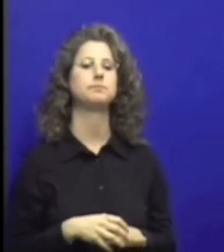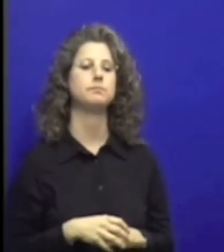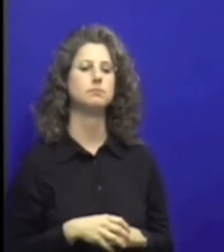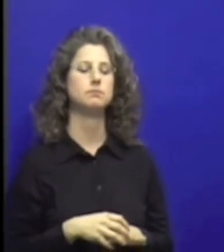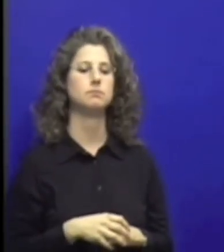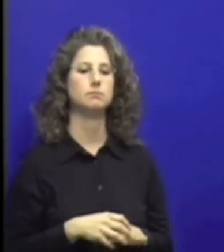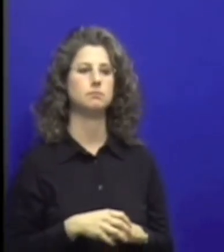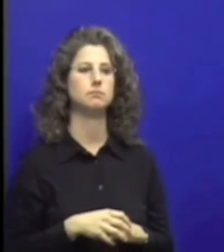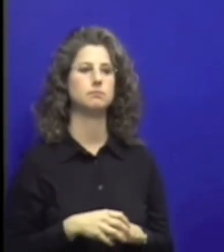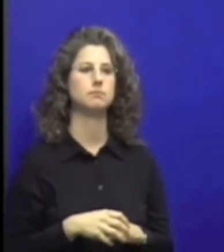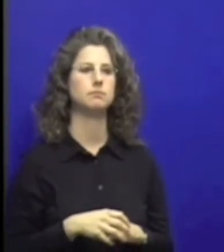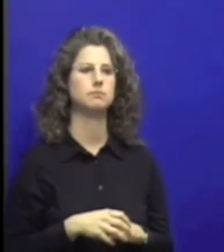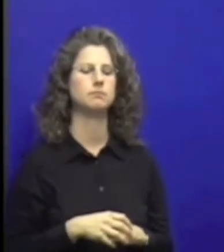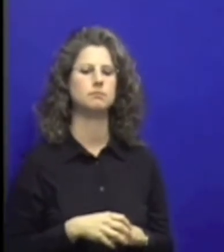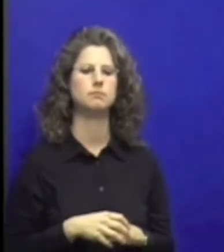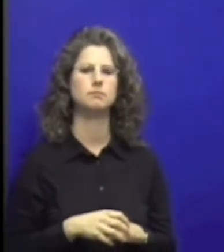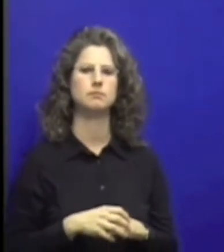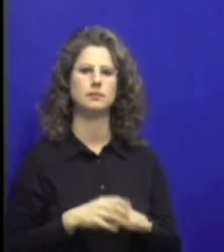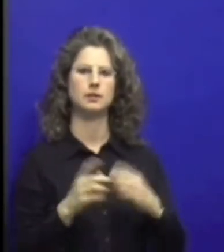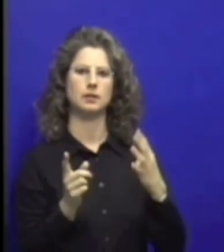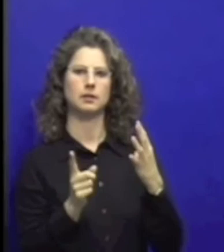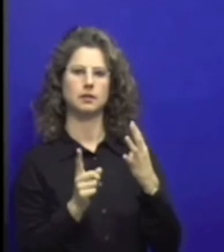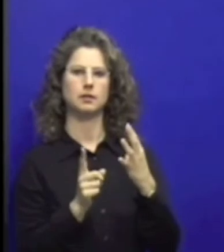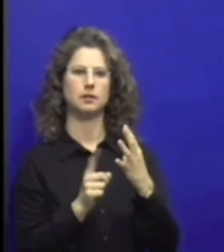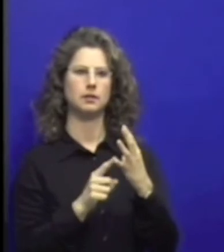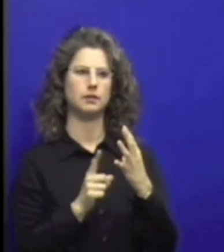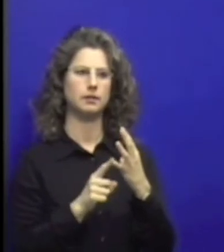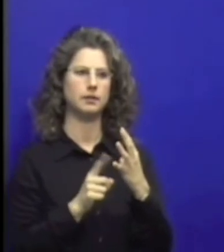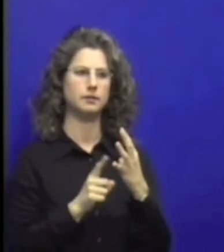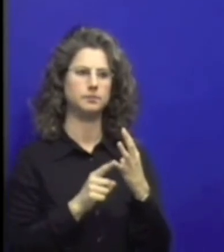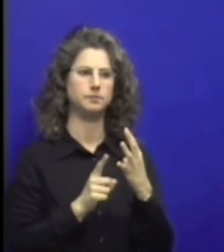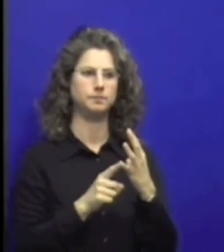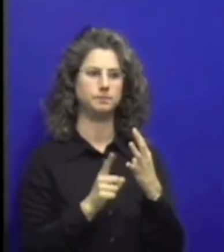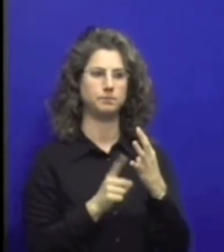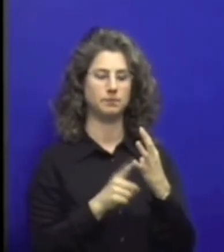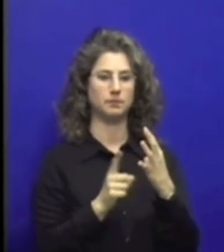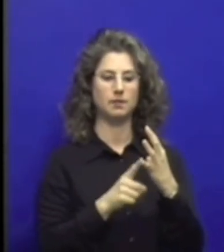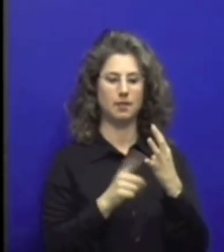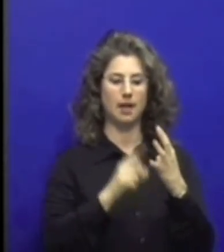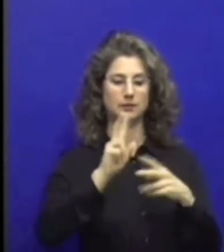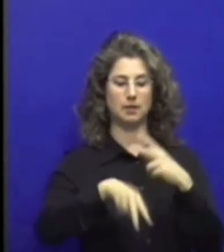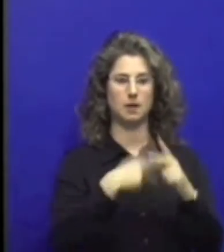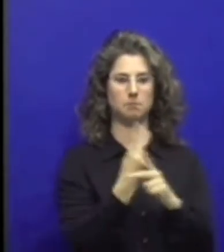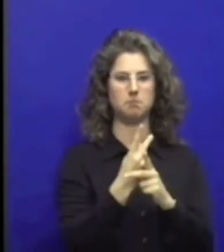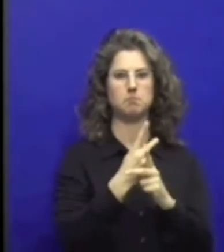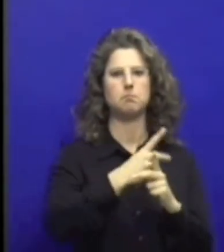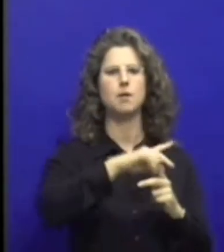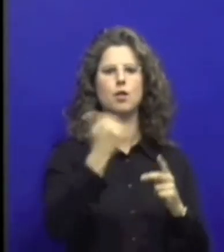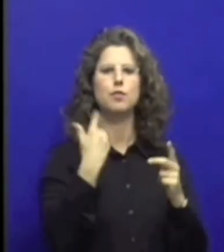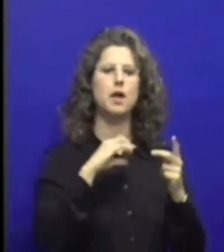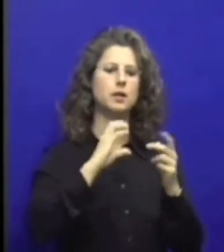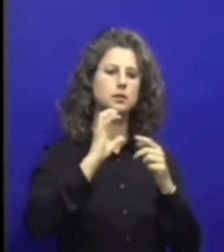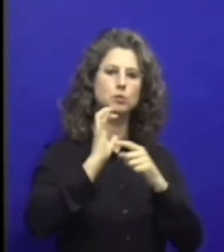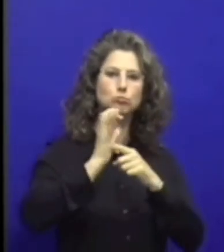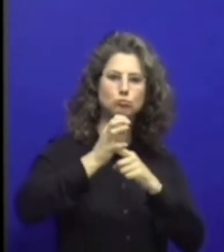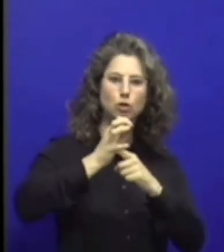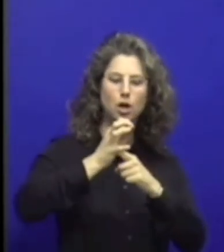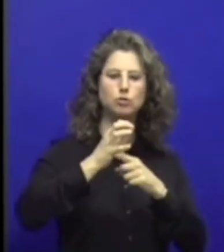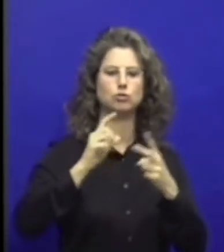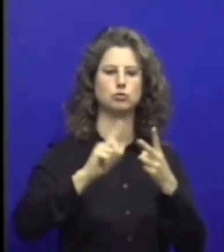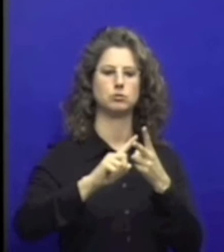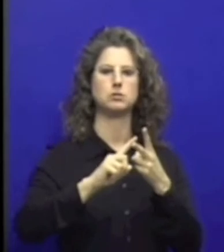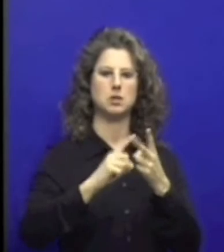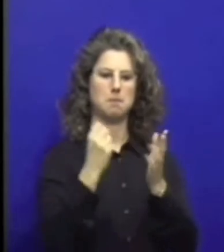The last type of biopsy we like to do besides the brush biopsy and the punch biopsy is a